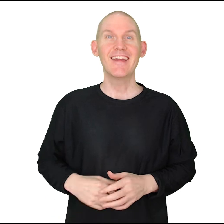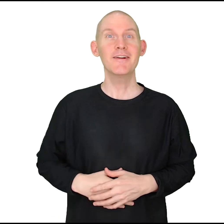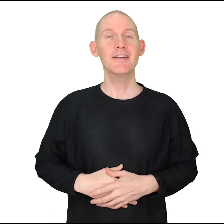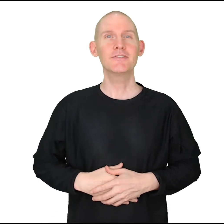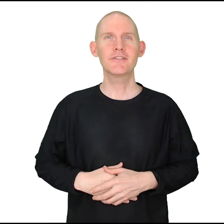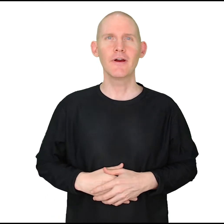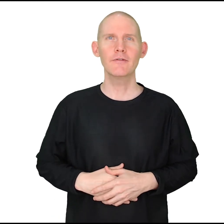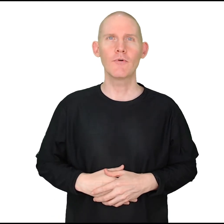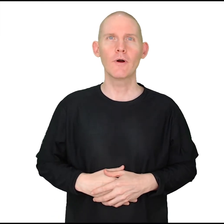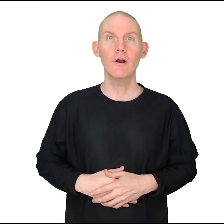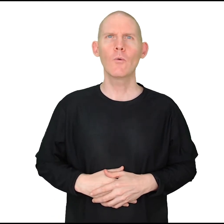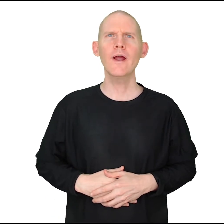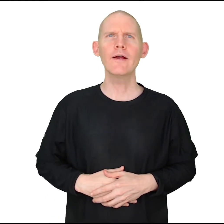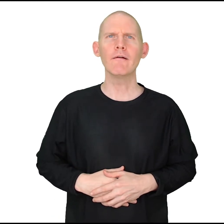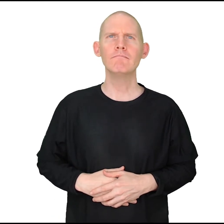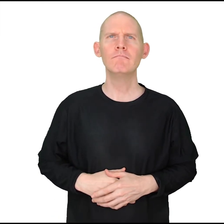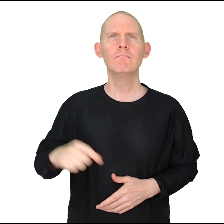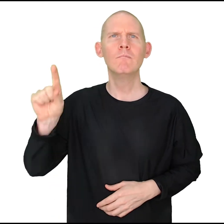Here is the sign for where.